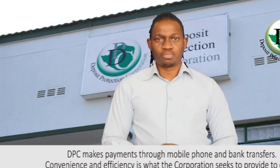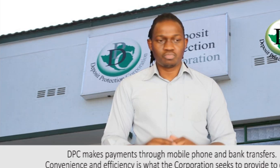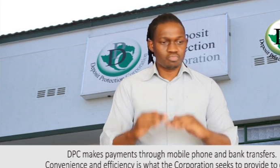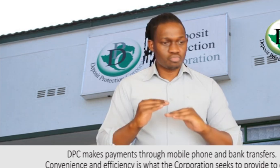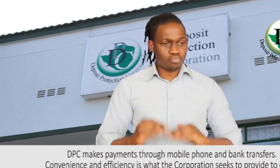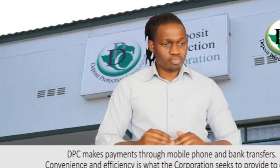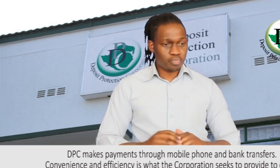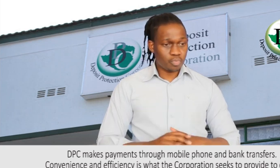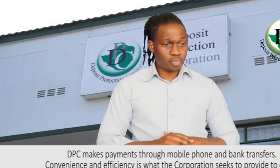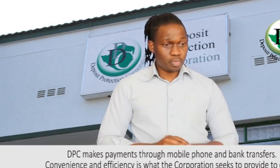clients.